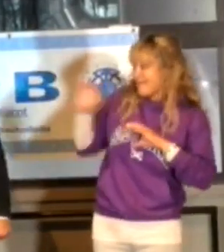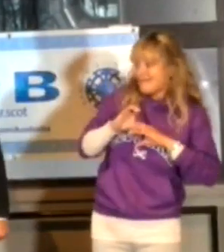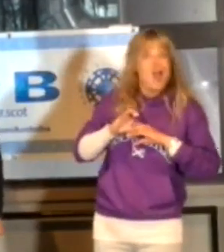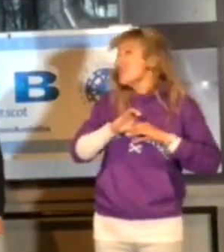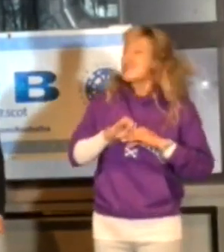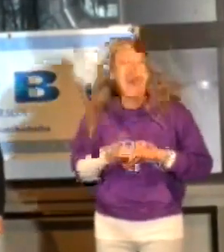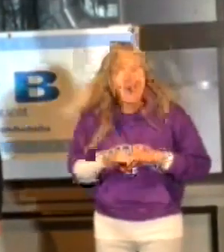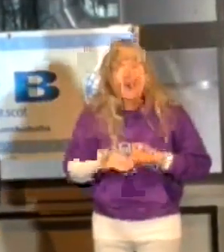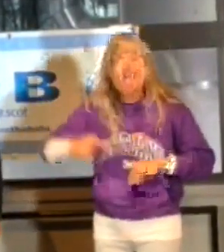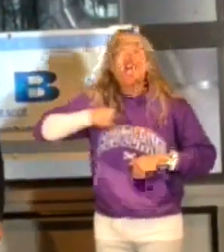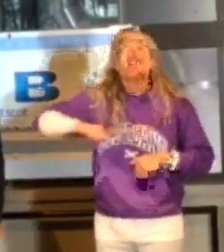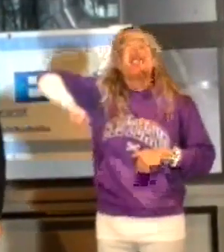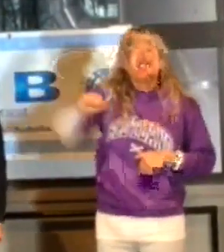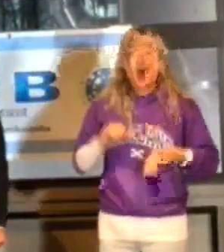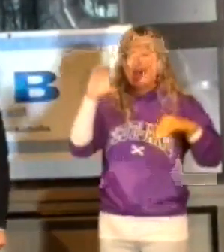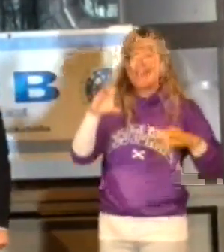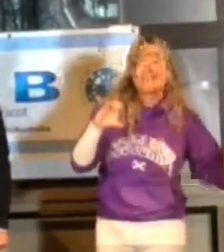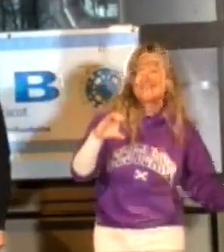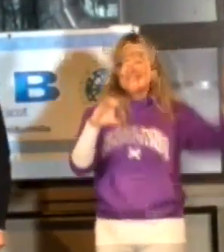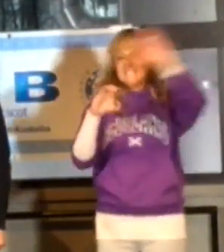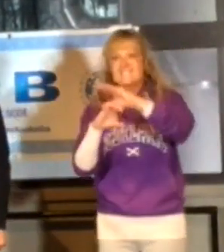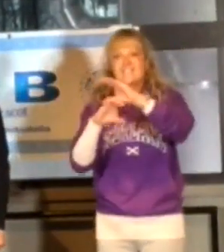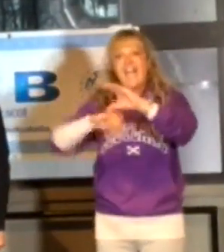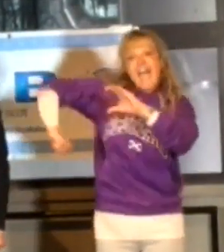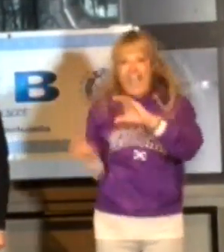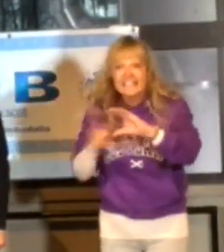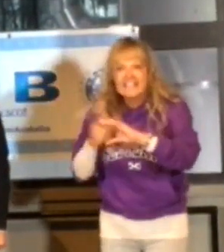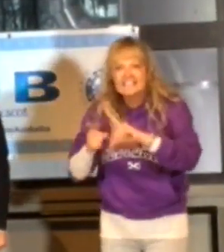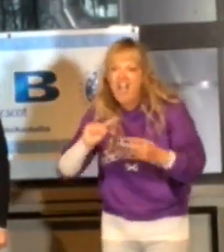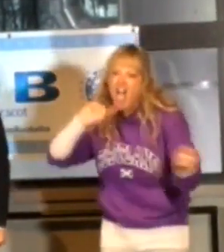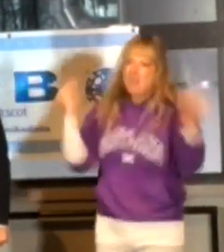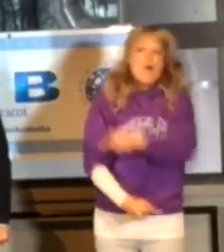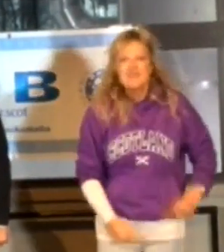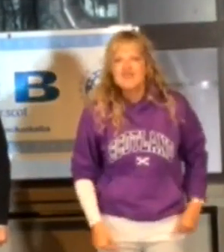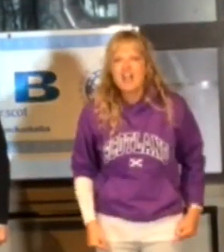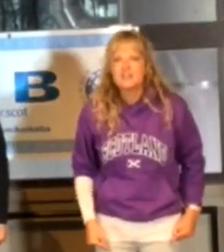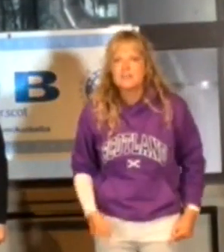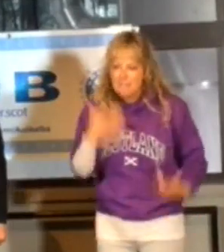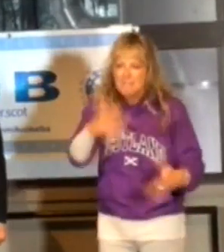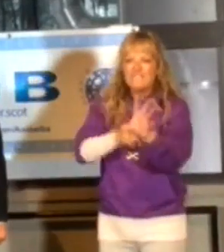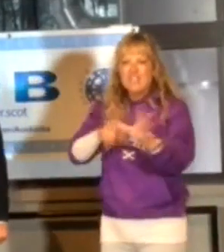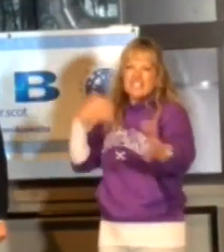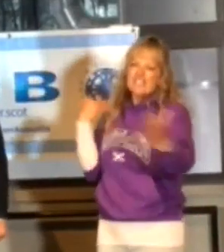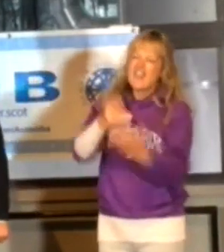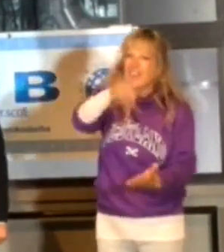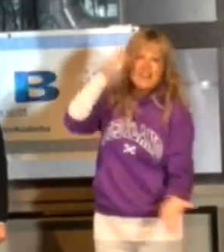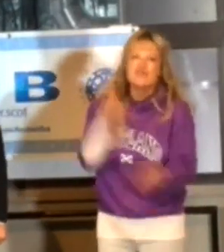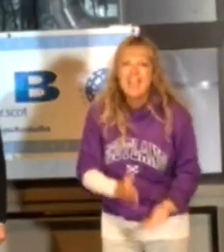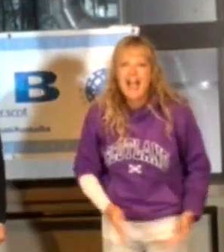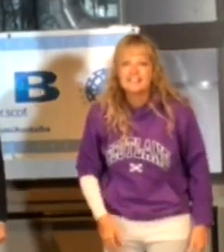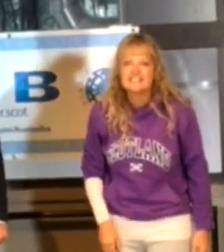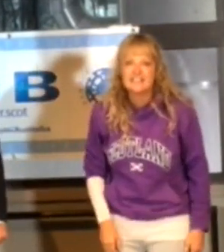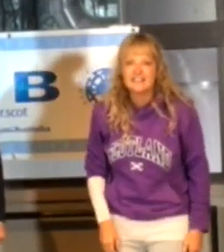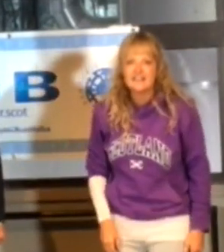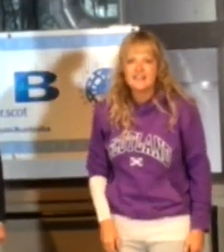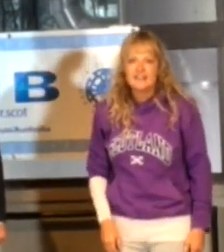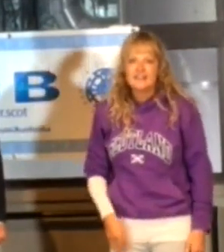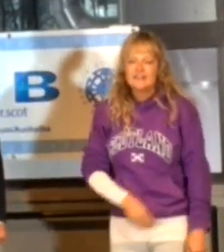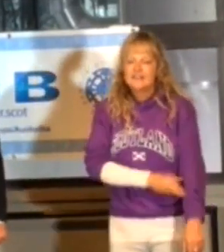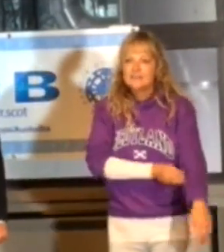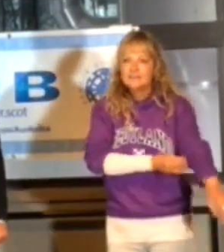England. Scotland subsidises England. That's the reality. That's the reality.